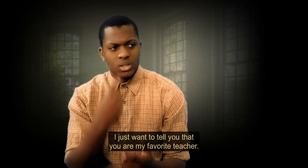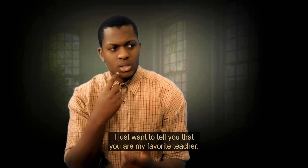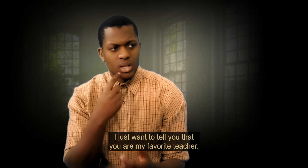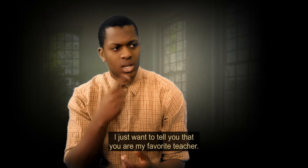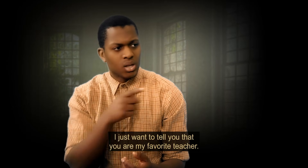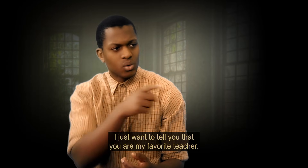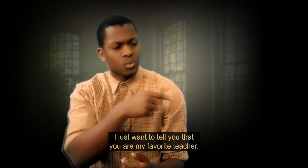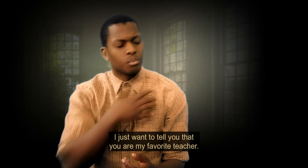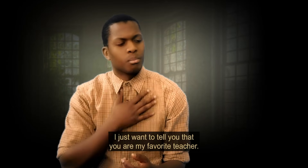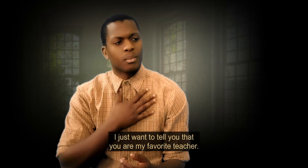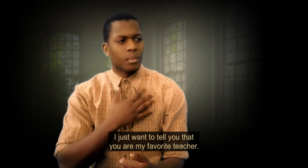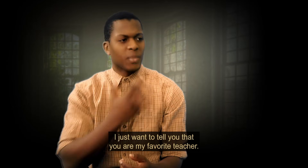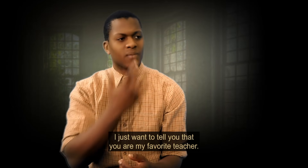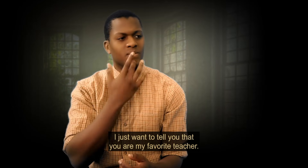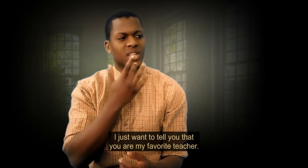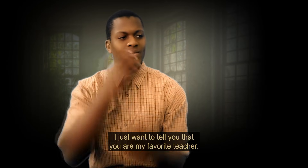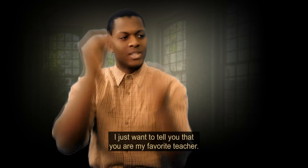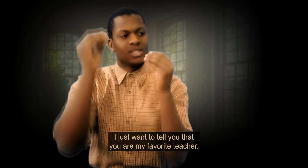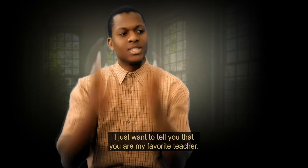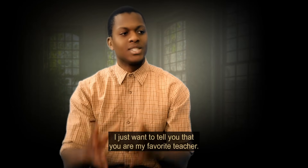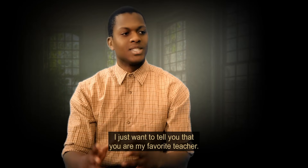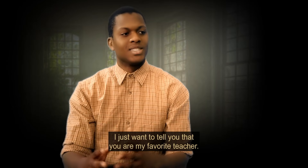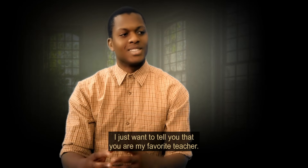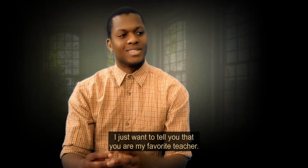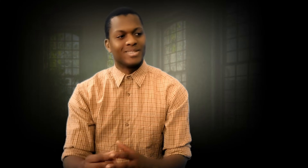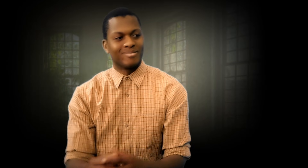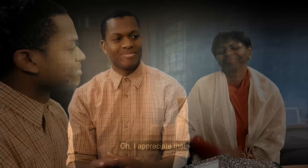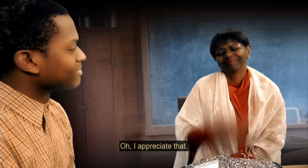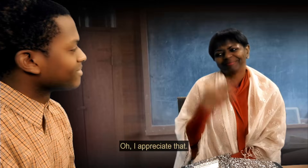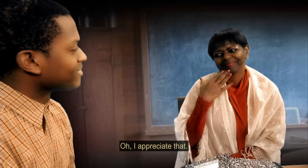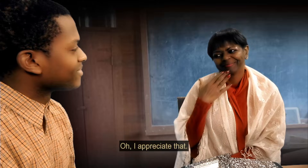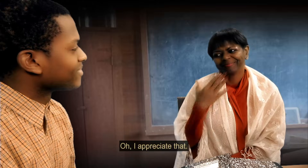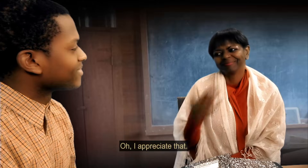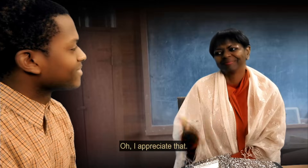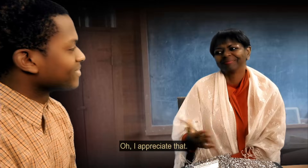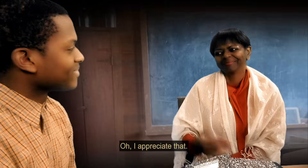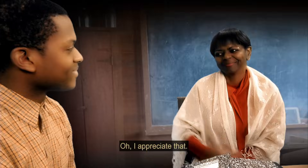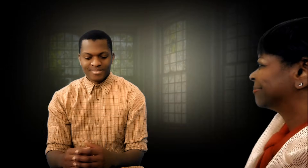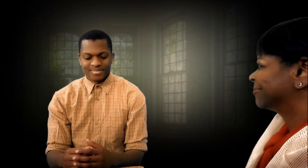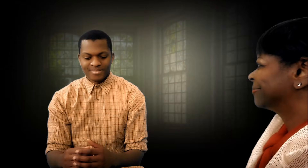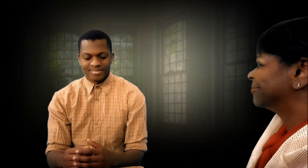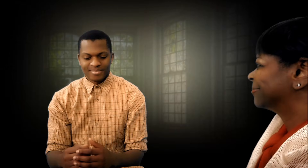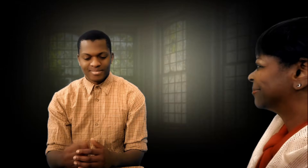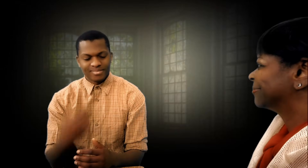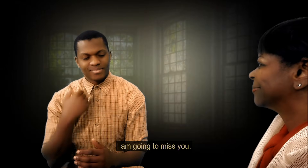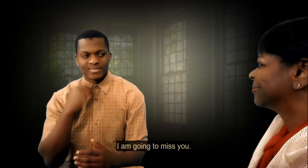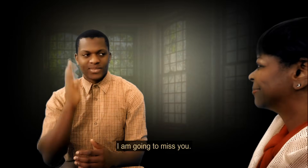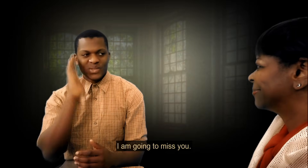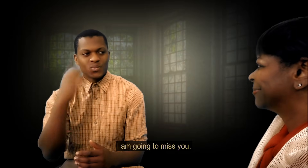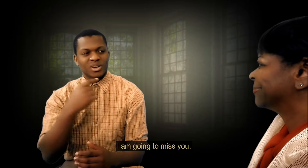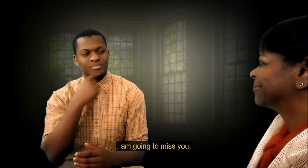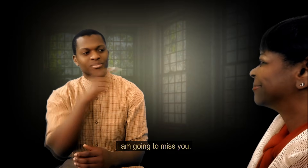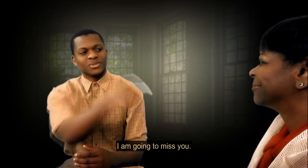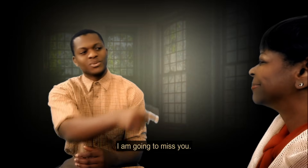Just want to tell you that you are my favorite teacher. Aw, I appreciate that. I'm going to miss